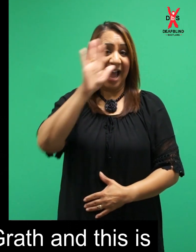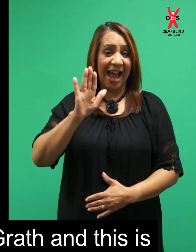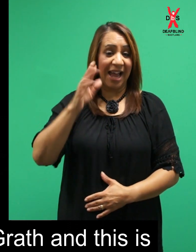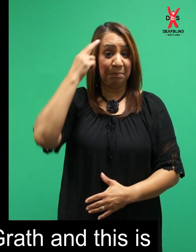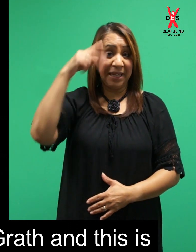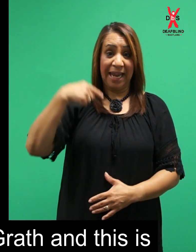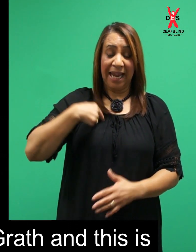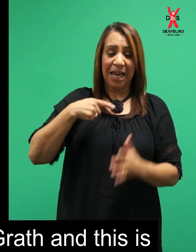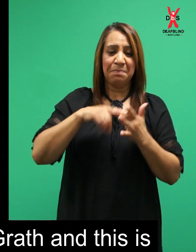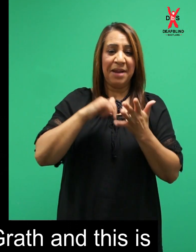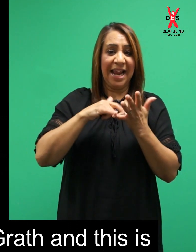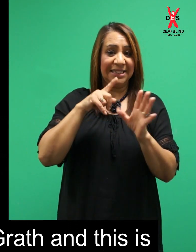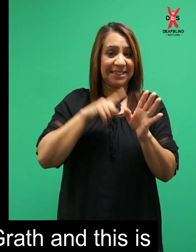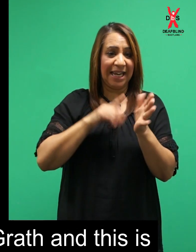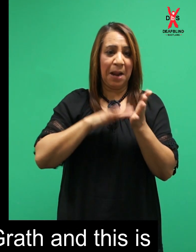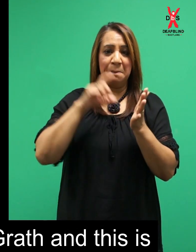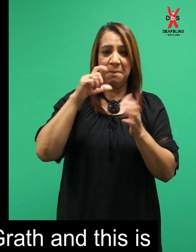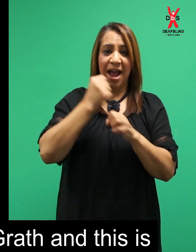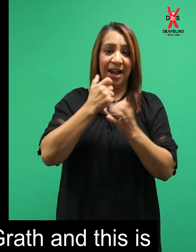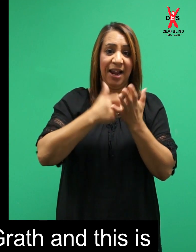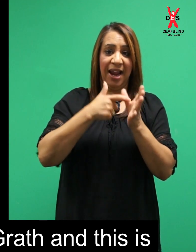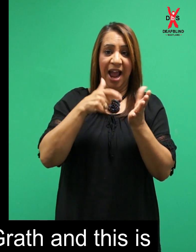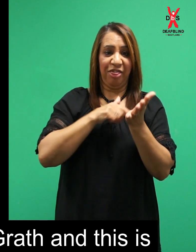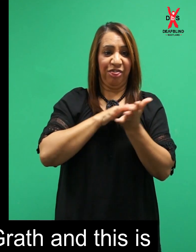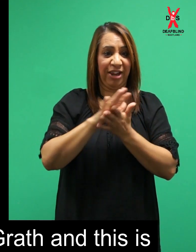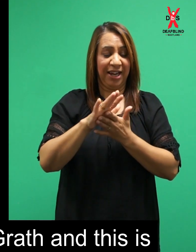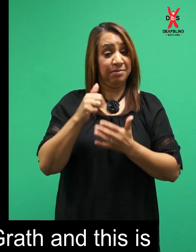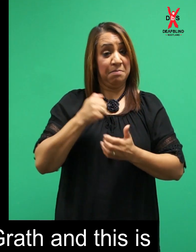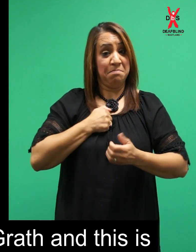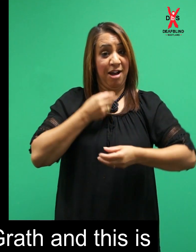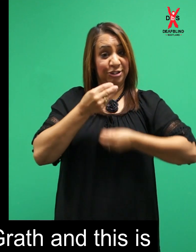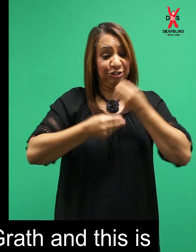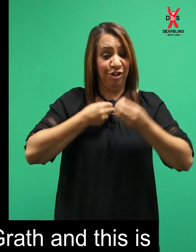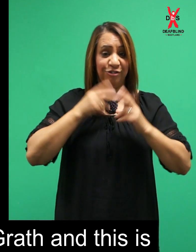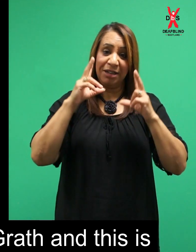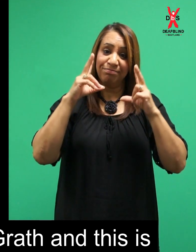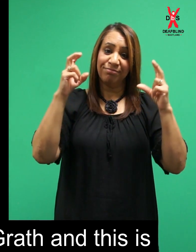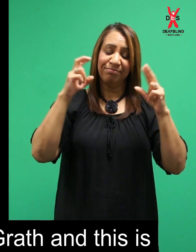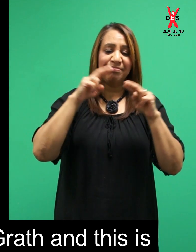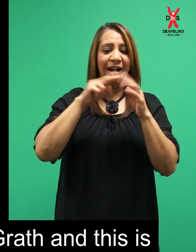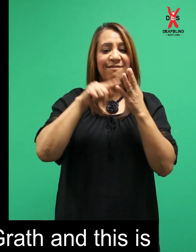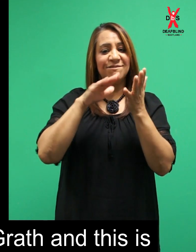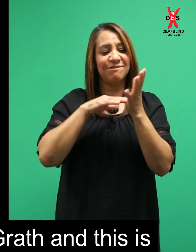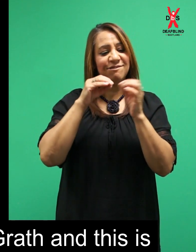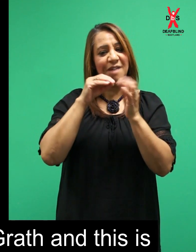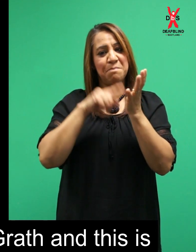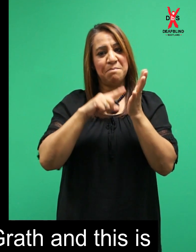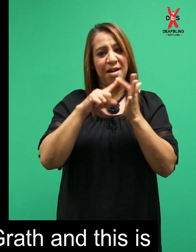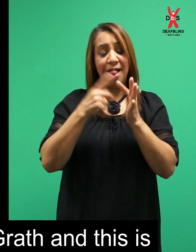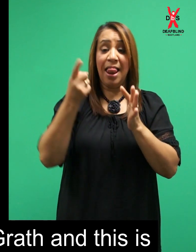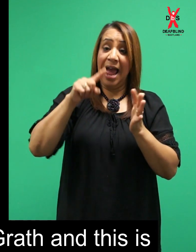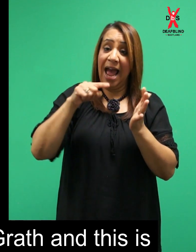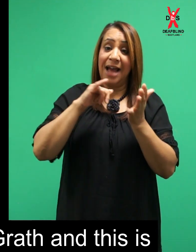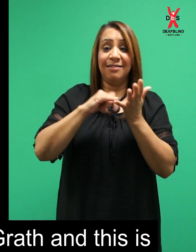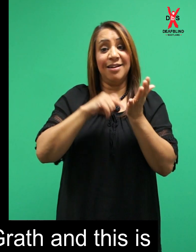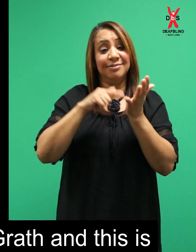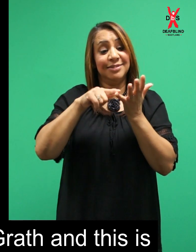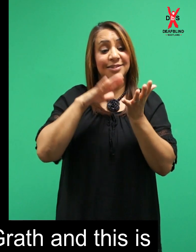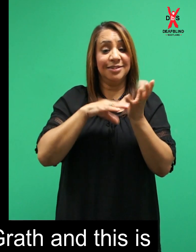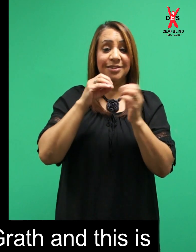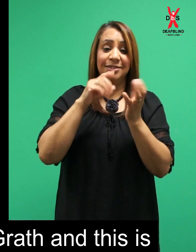Hi, my name is Issy McGrath and this is my study, titled The Fumble